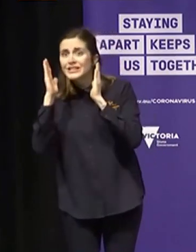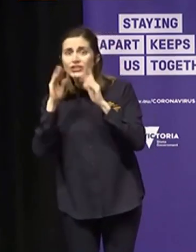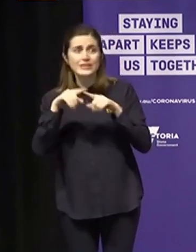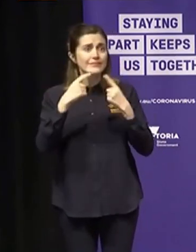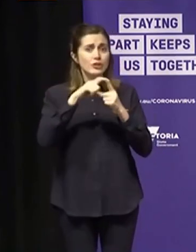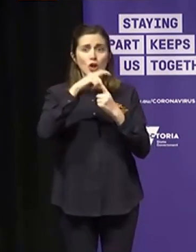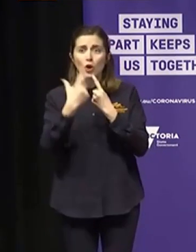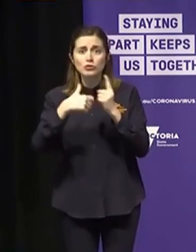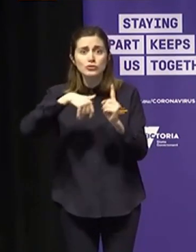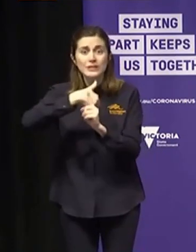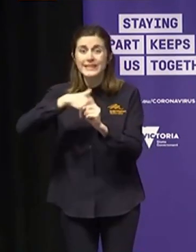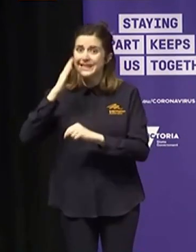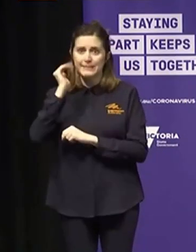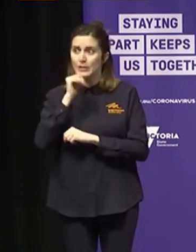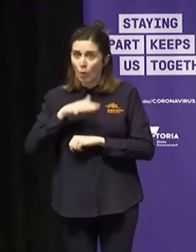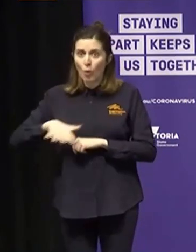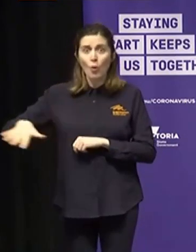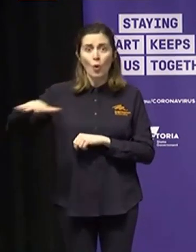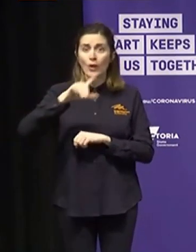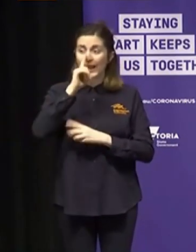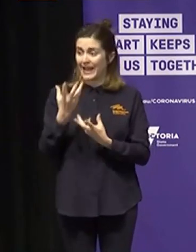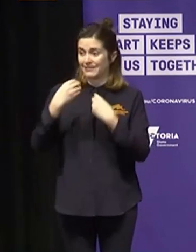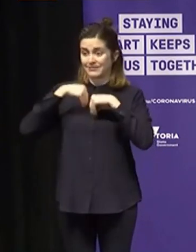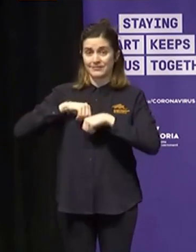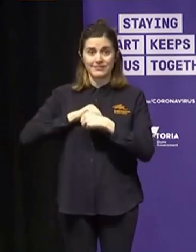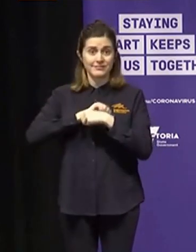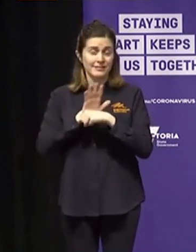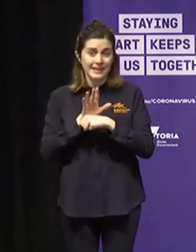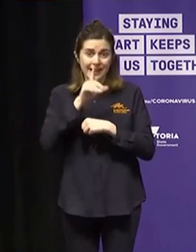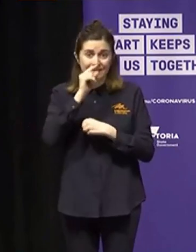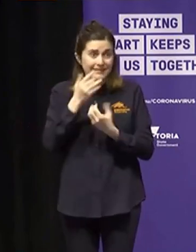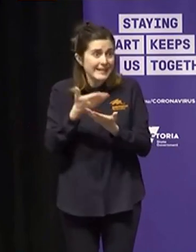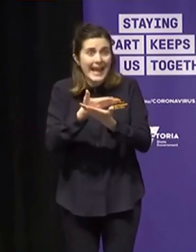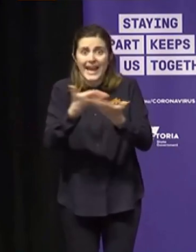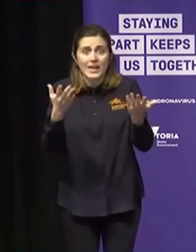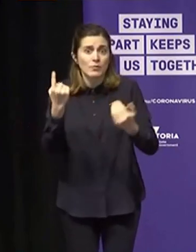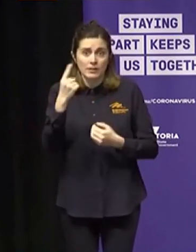and it is with all of us for a long time, and that's why we all have to work together to beat it.